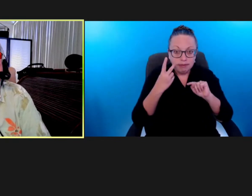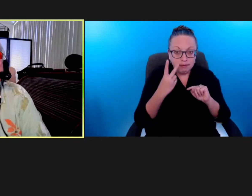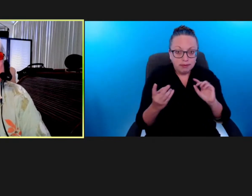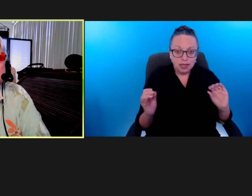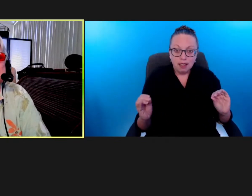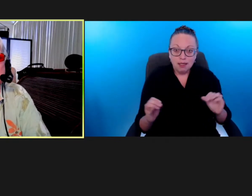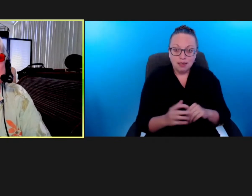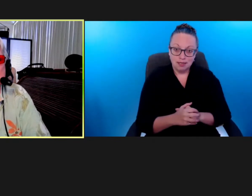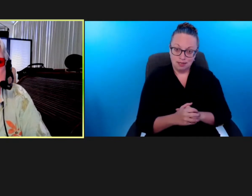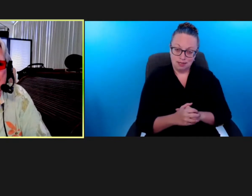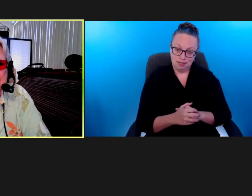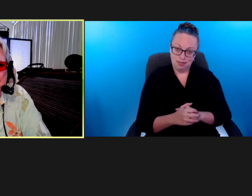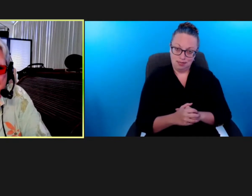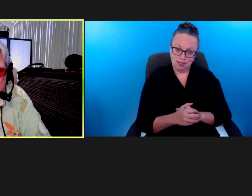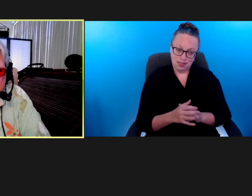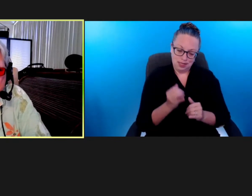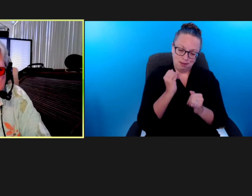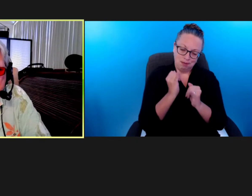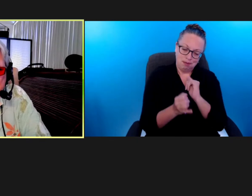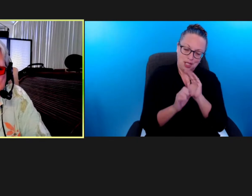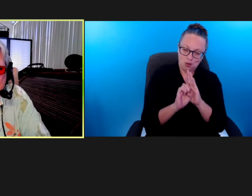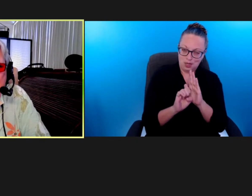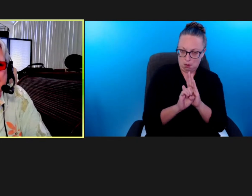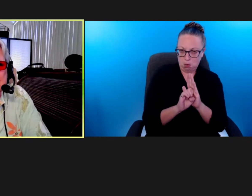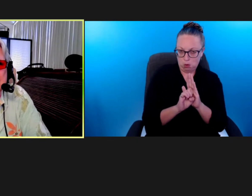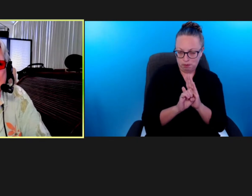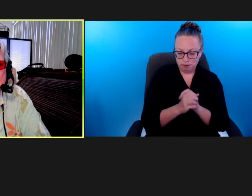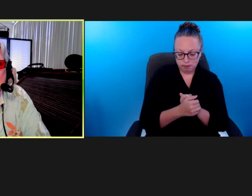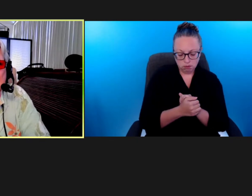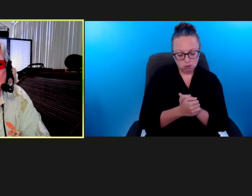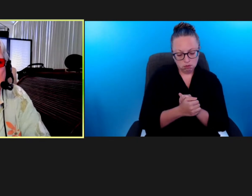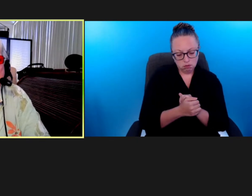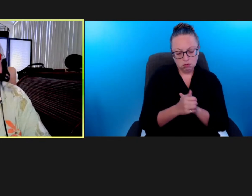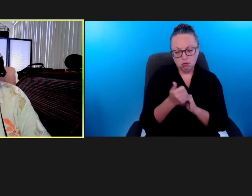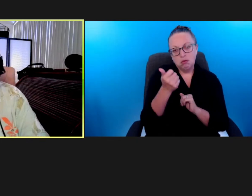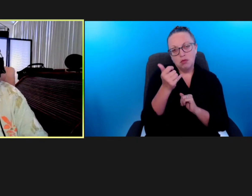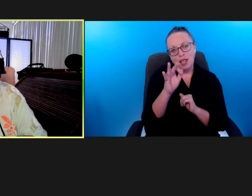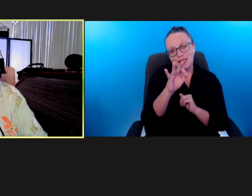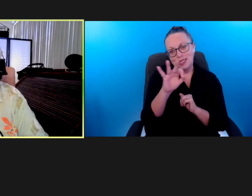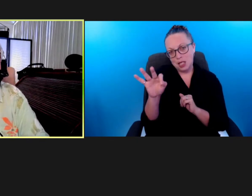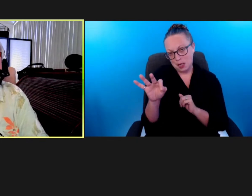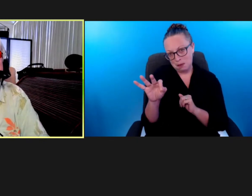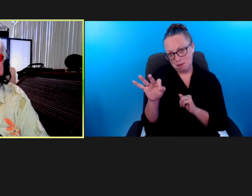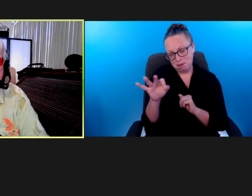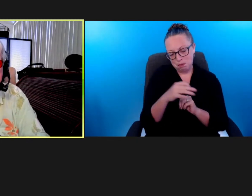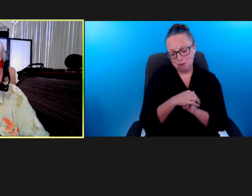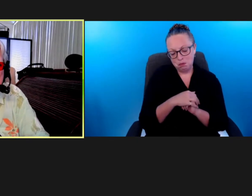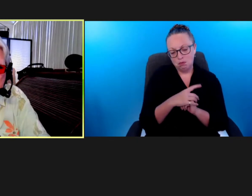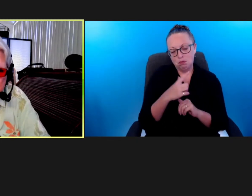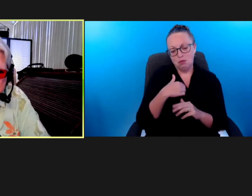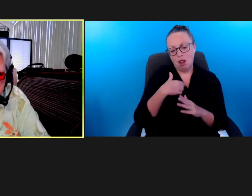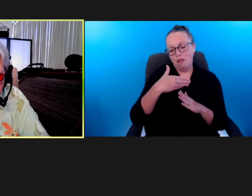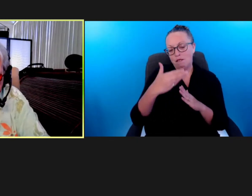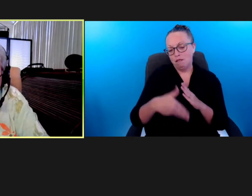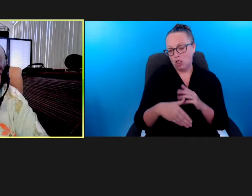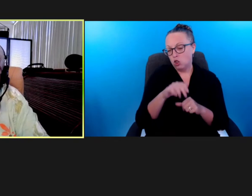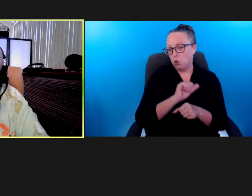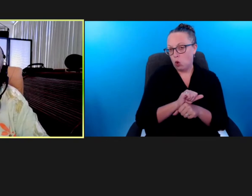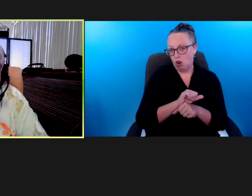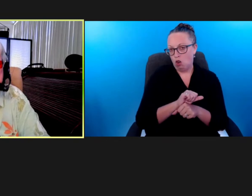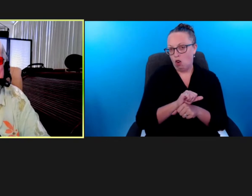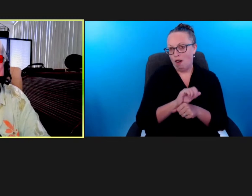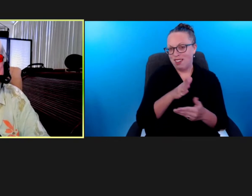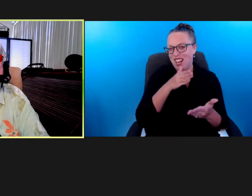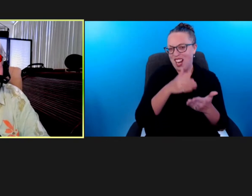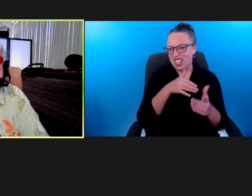A final example is most profound. In 1999, I finished work on an anti-bullying musical for